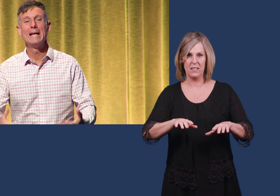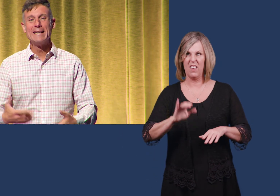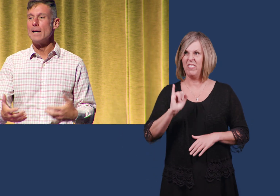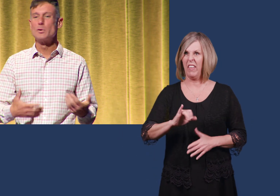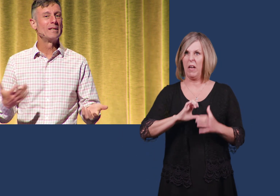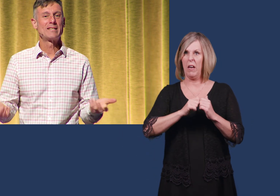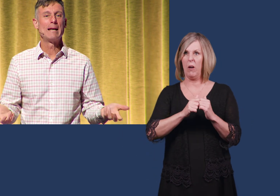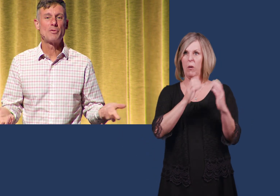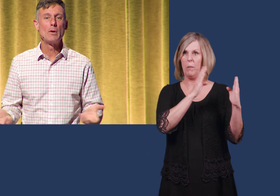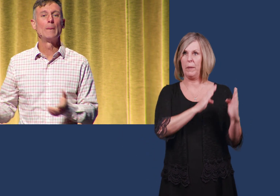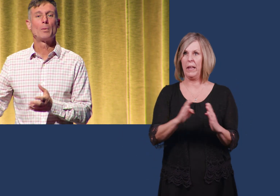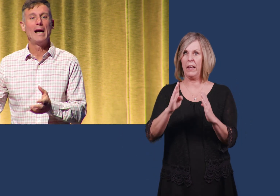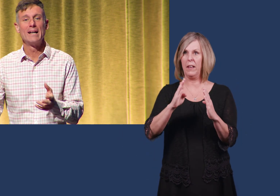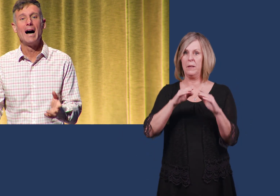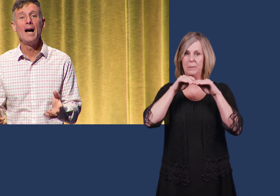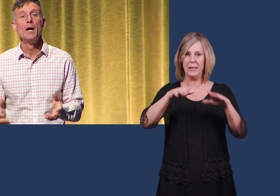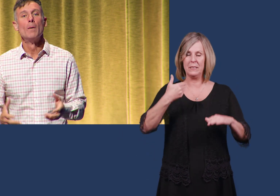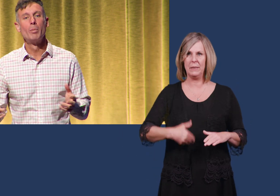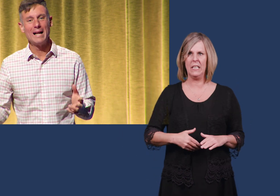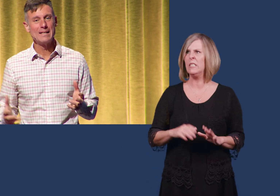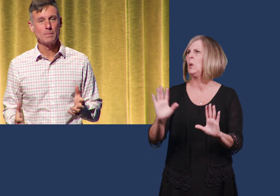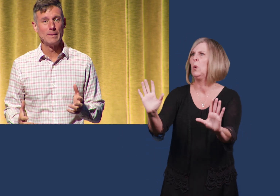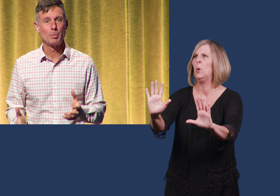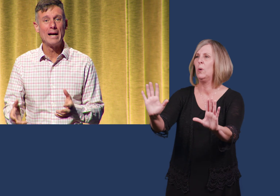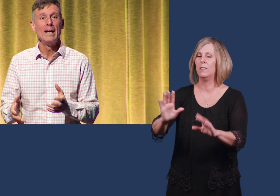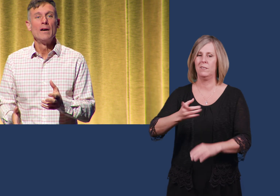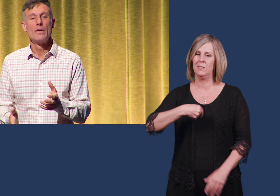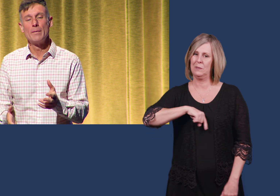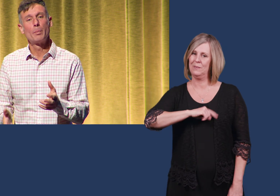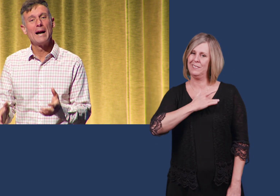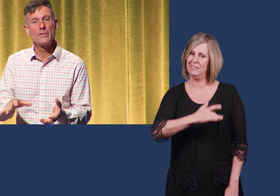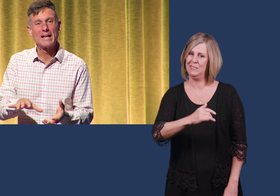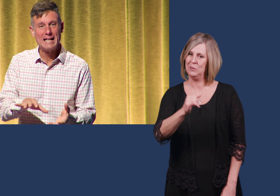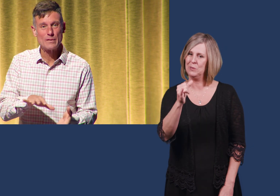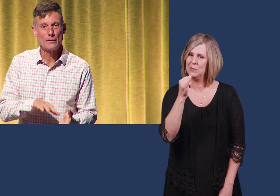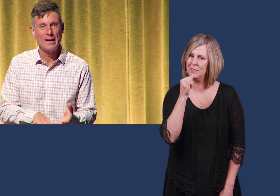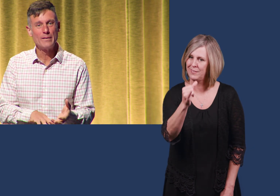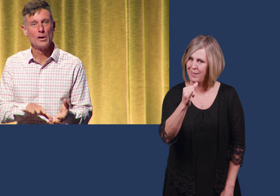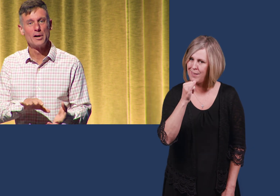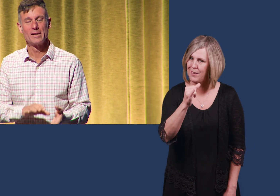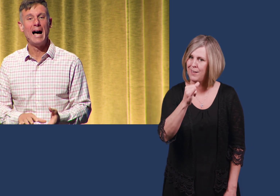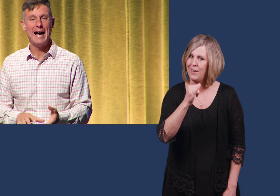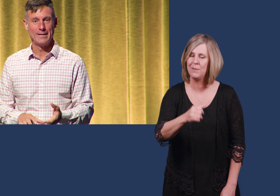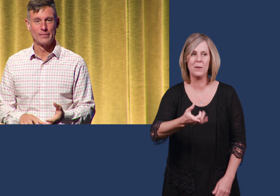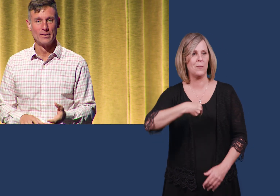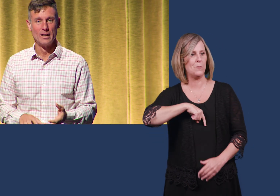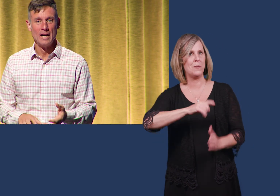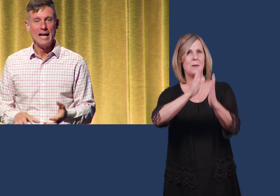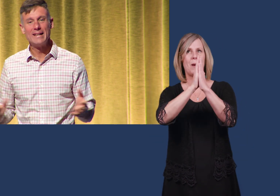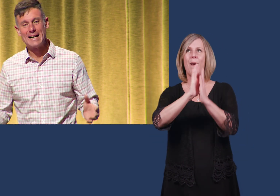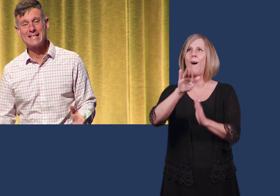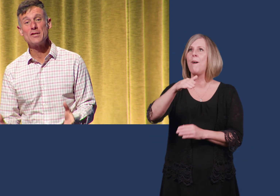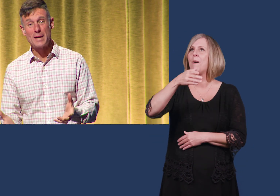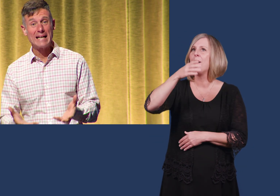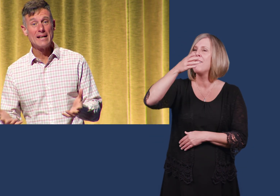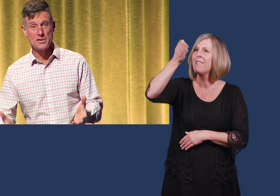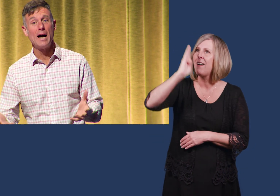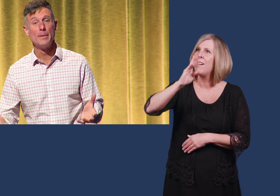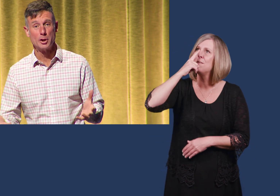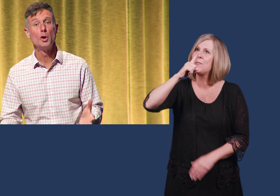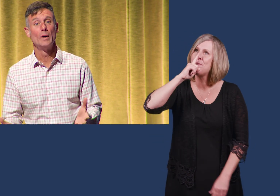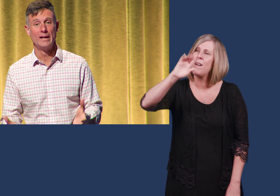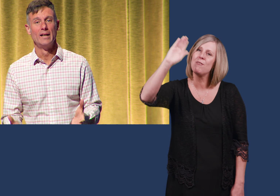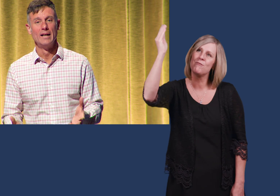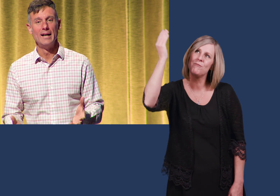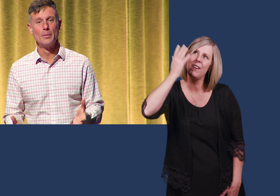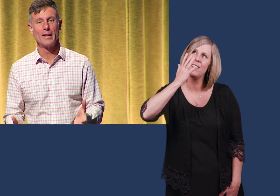So we end up doing the same thing. We pray, God, bless me. Pray for God's favor on our life. And then God says, okay, here's how I'm